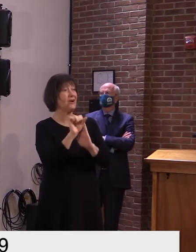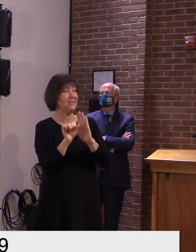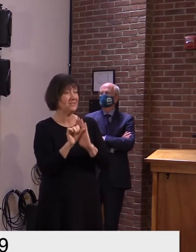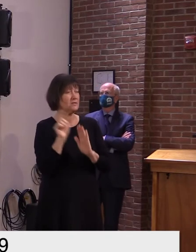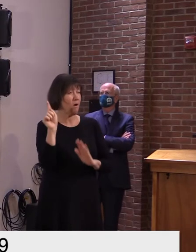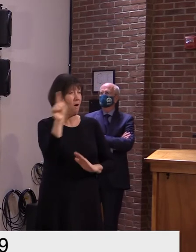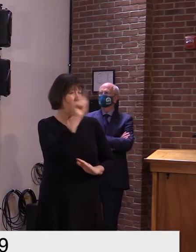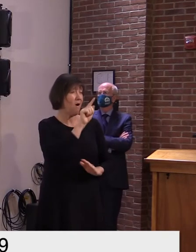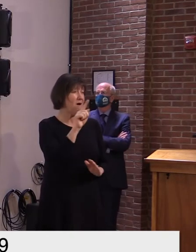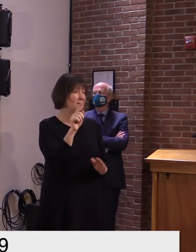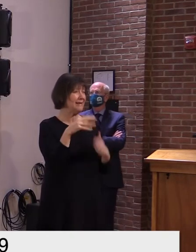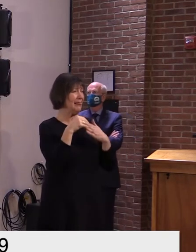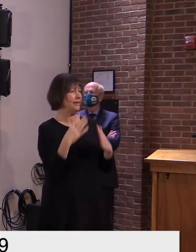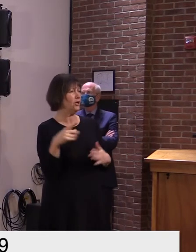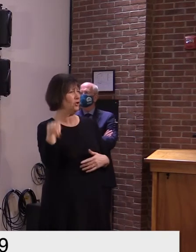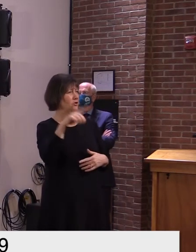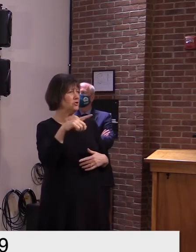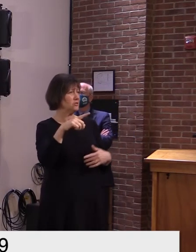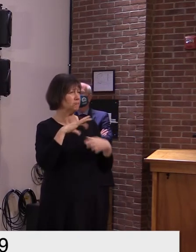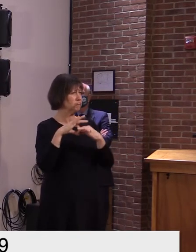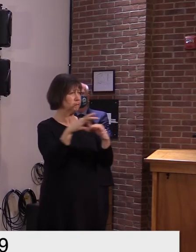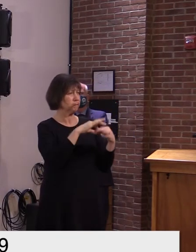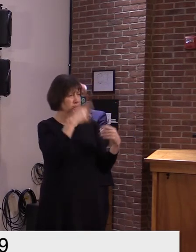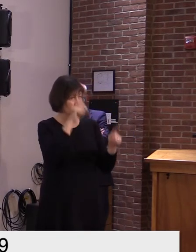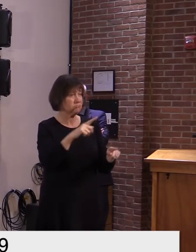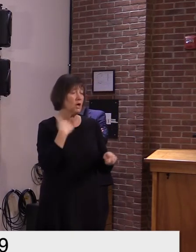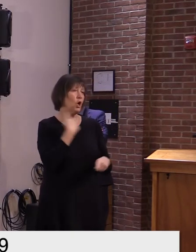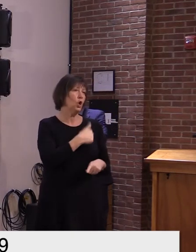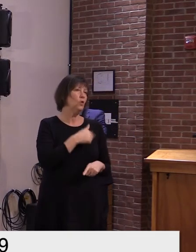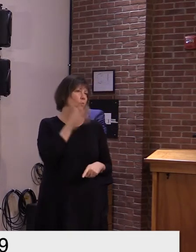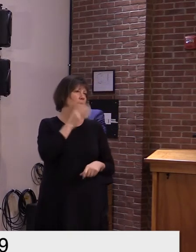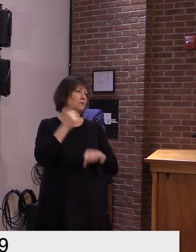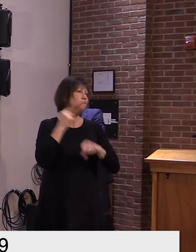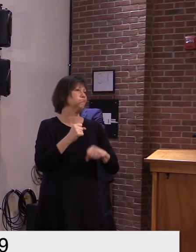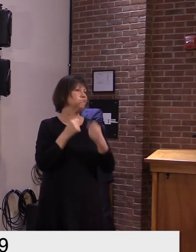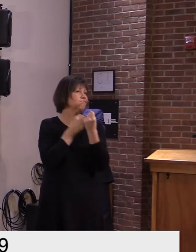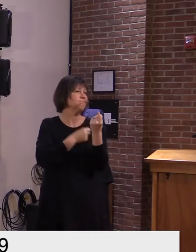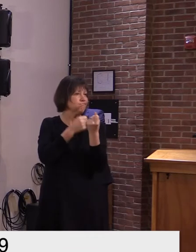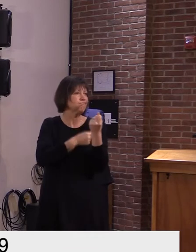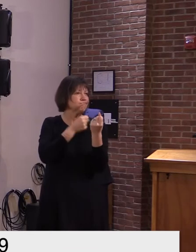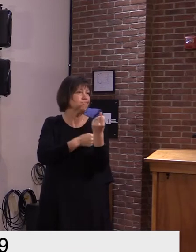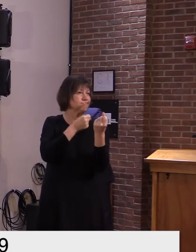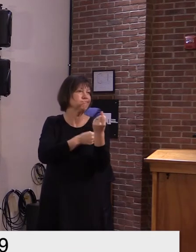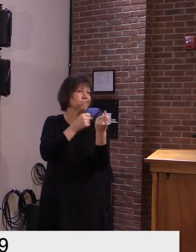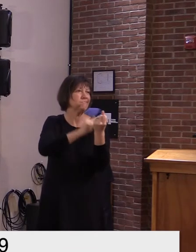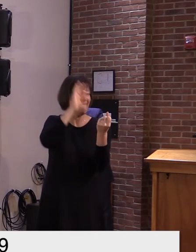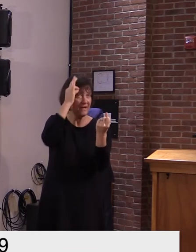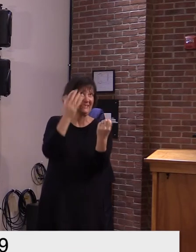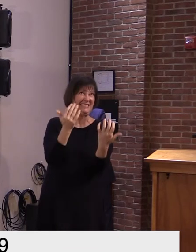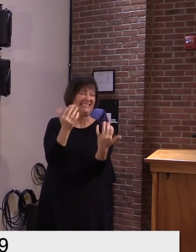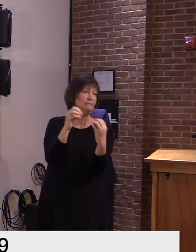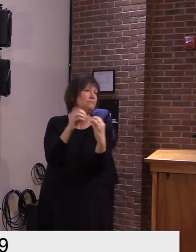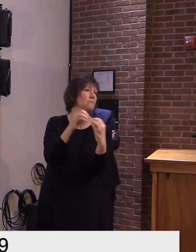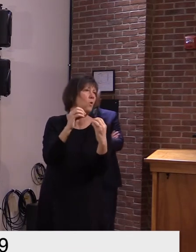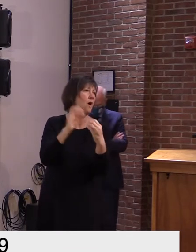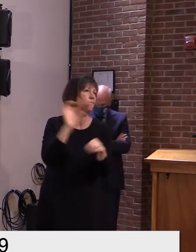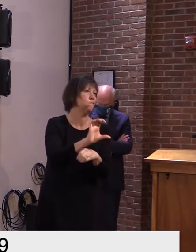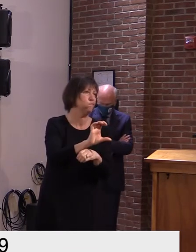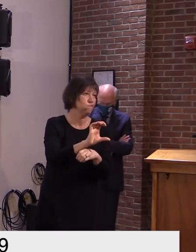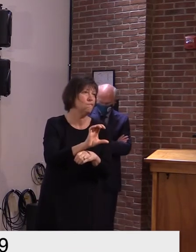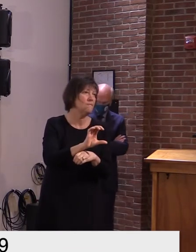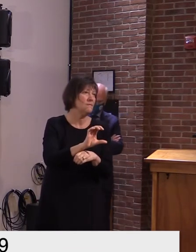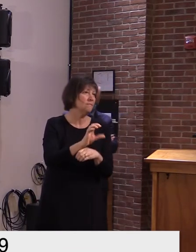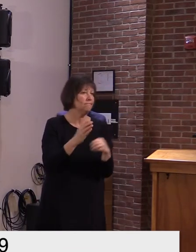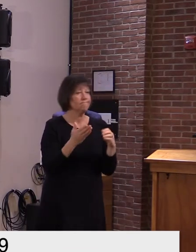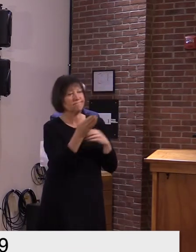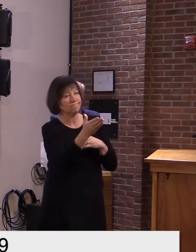would say that we will continue to work and advocate for more financial support and more stimulus as